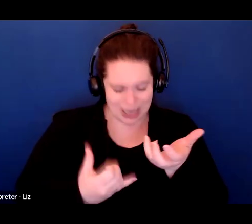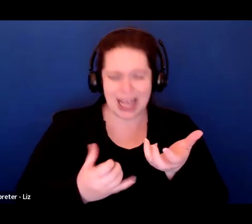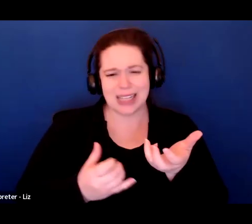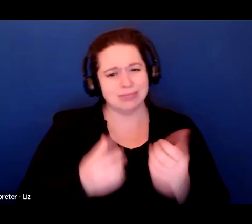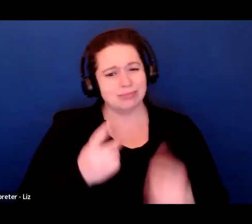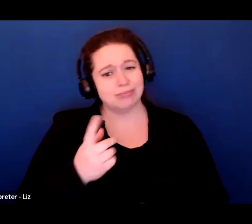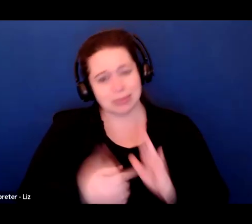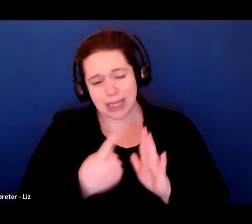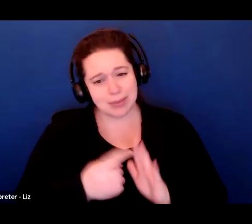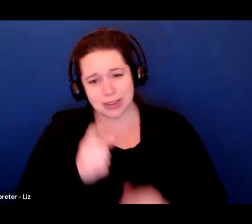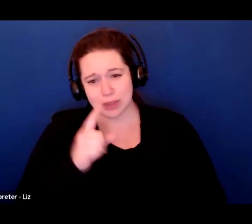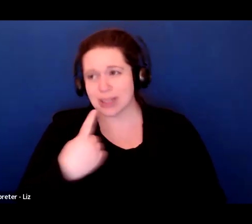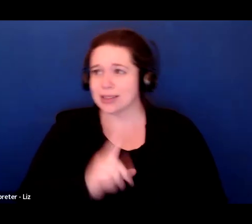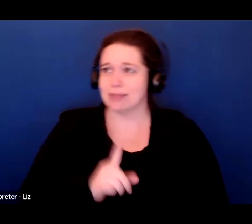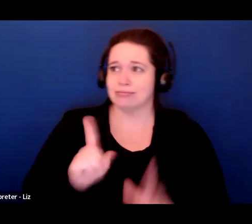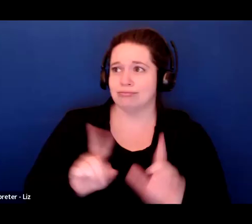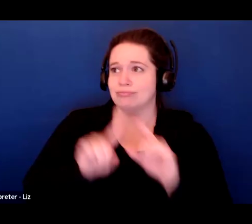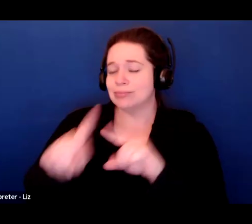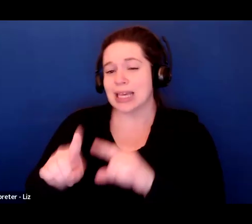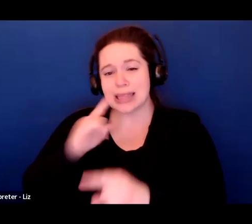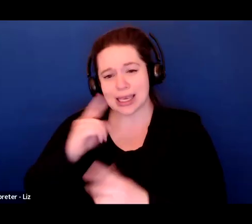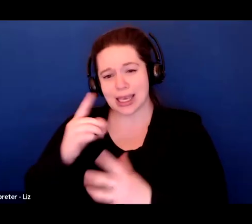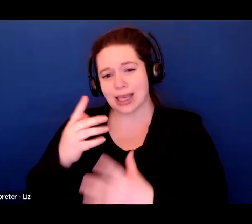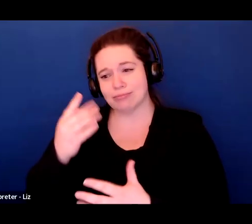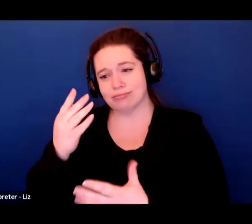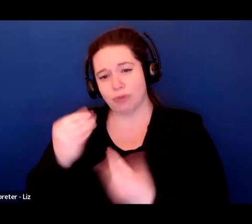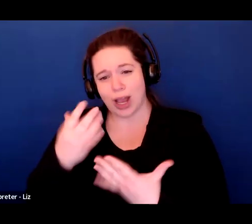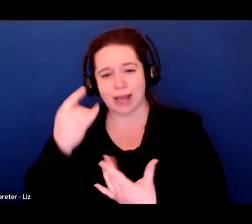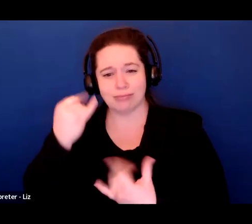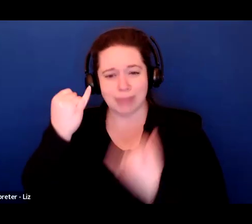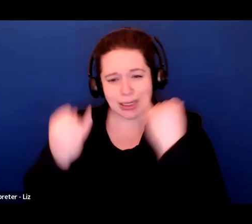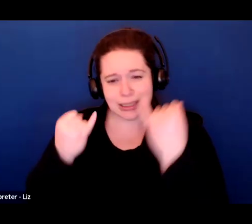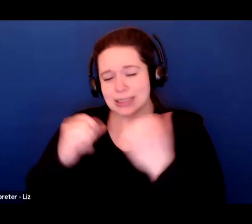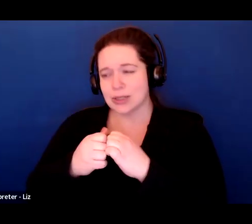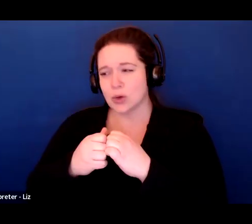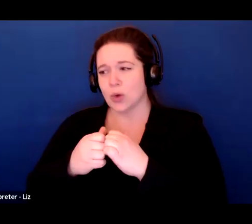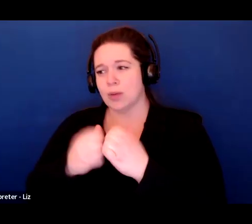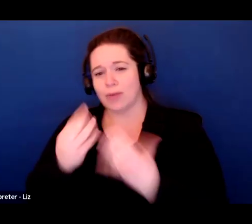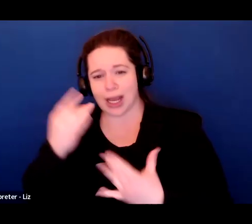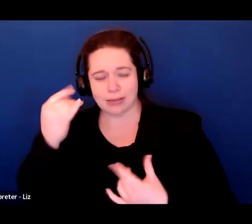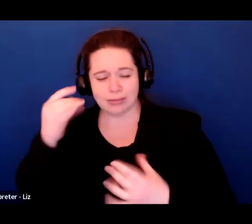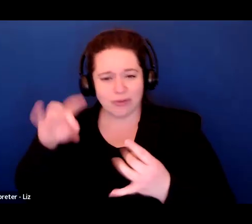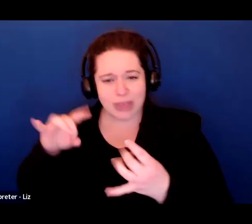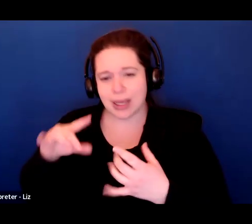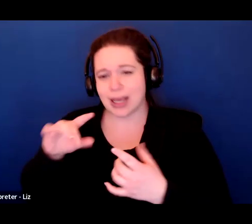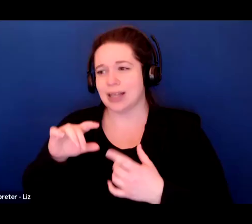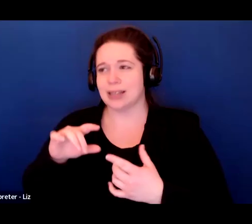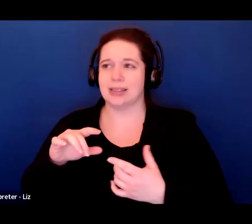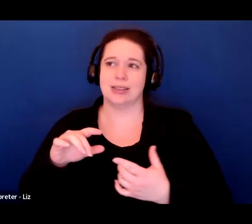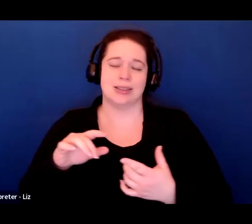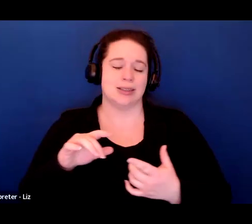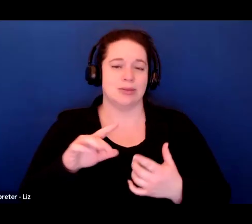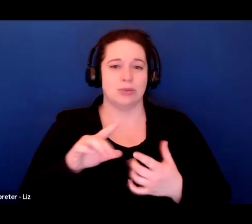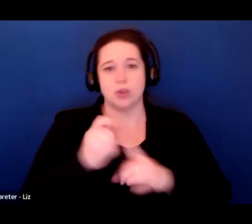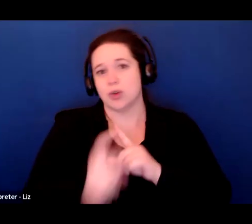how to deal with situations that might come up if you deal with somebody who's, trying to take charge of